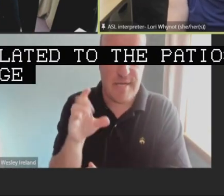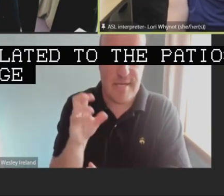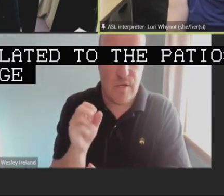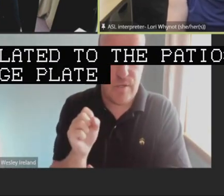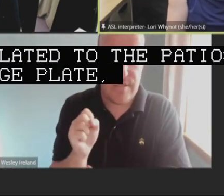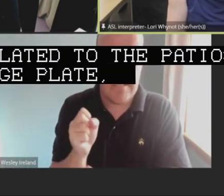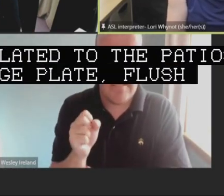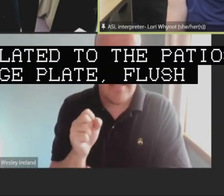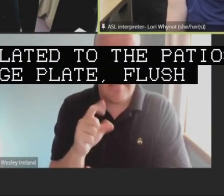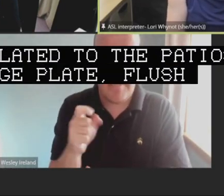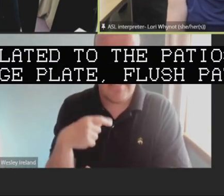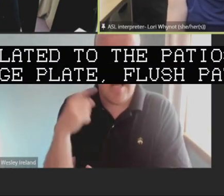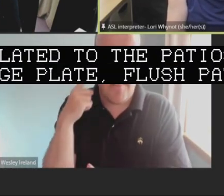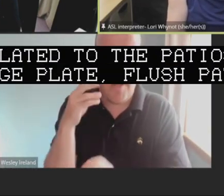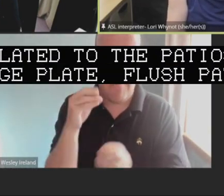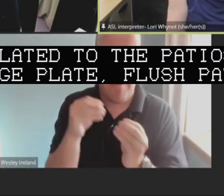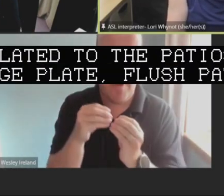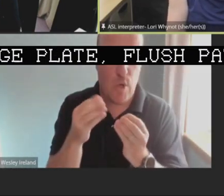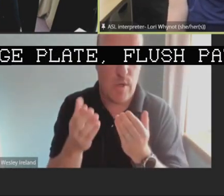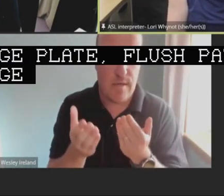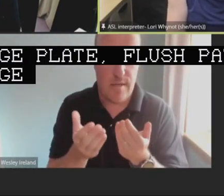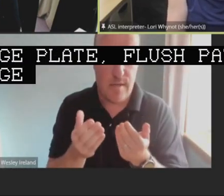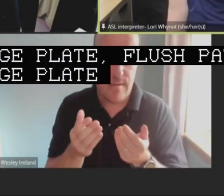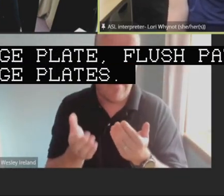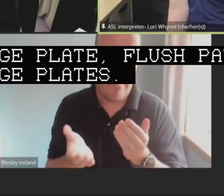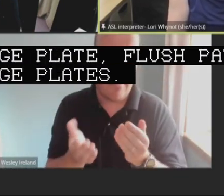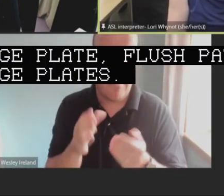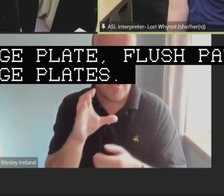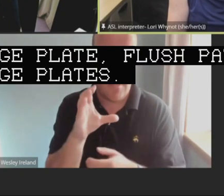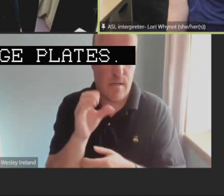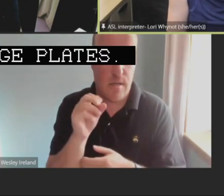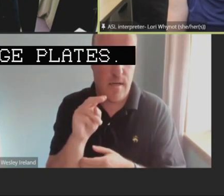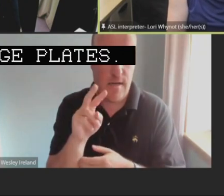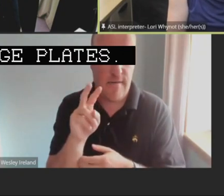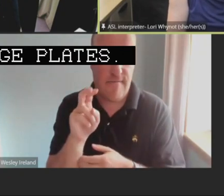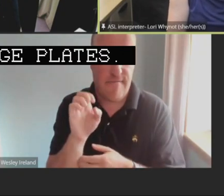had suggested that they really use